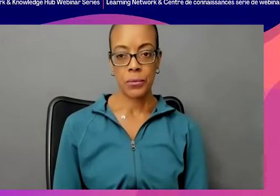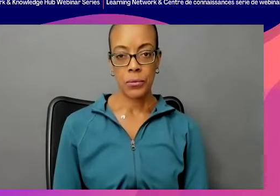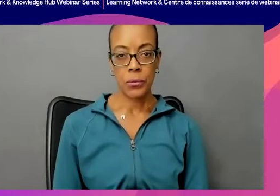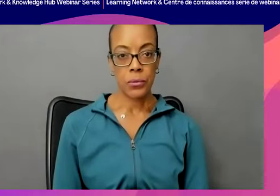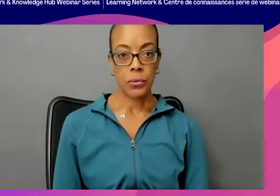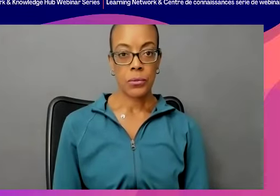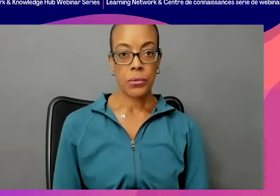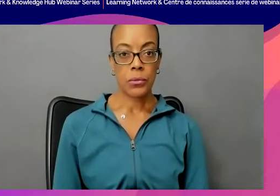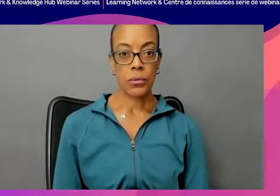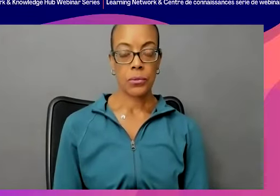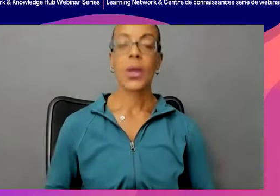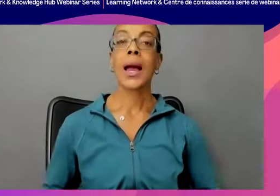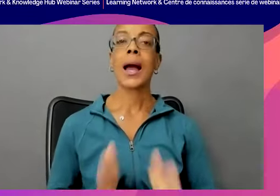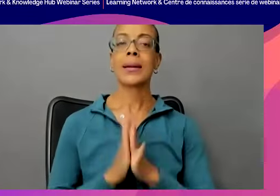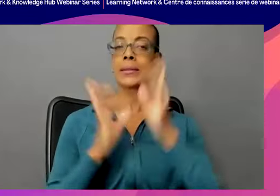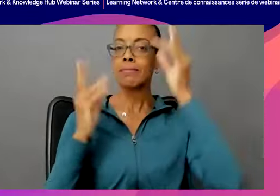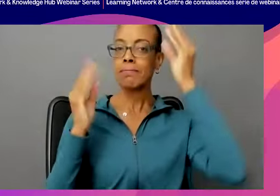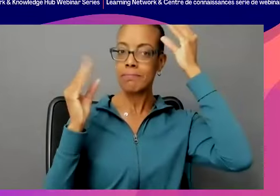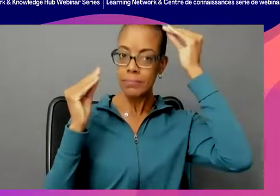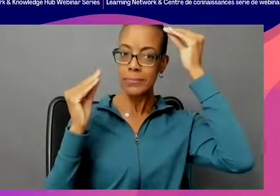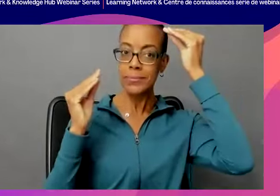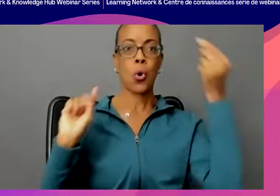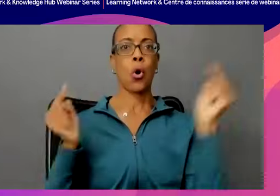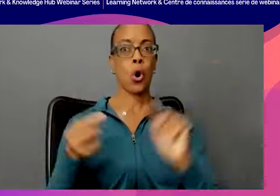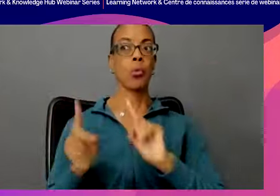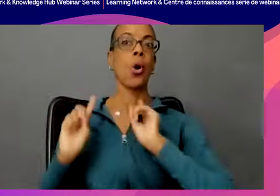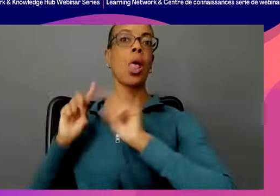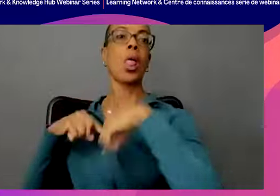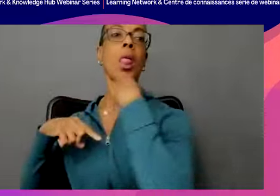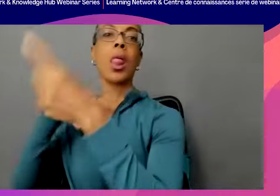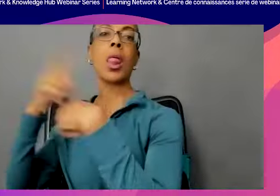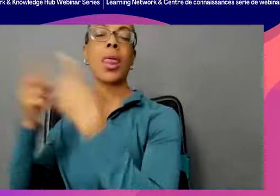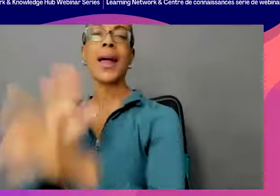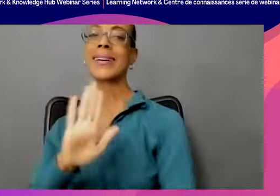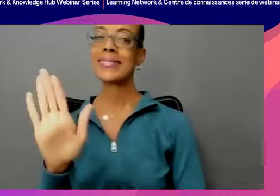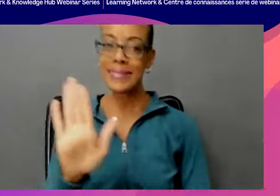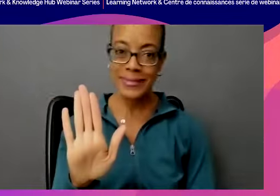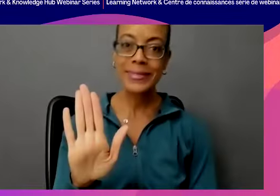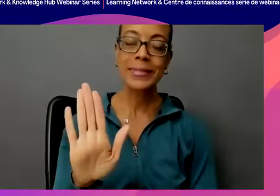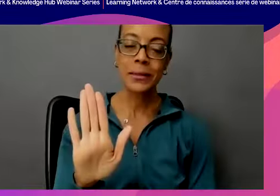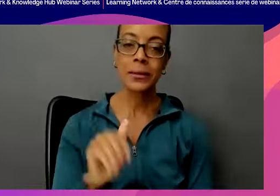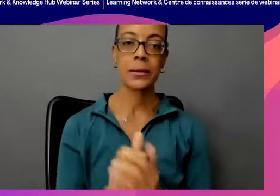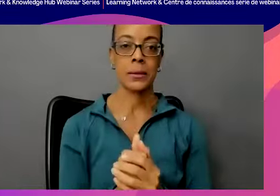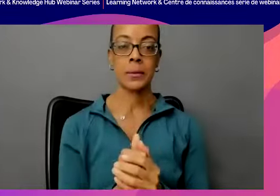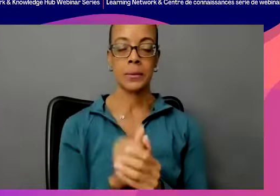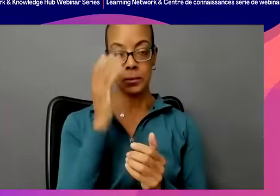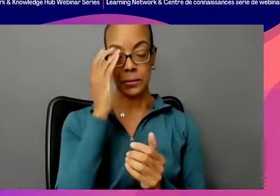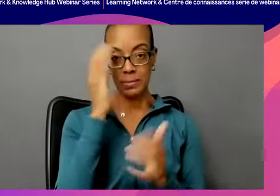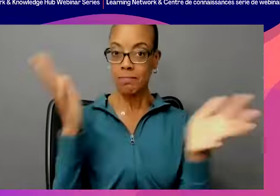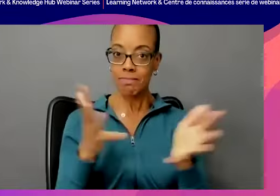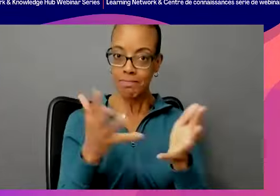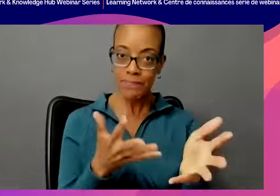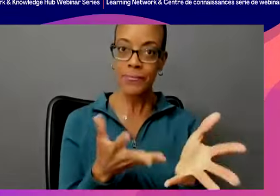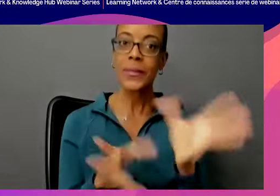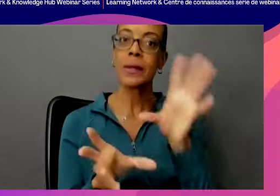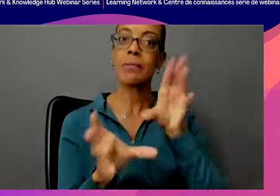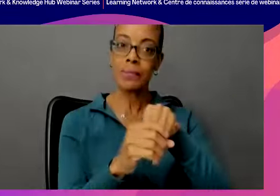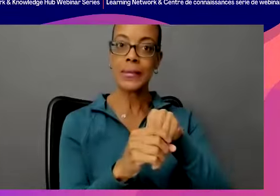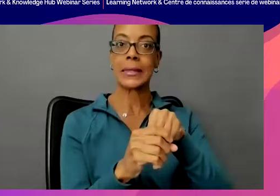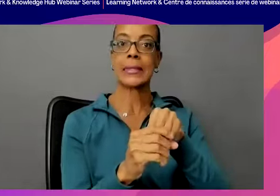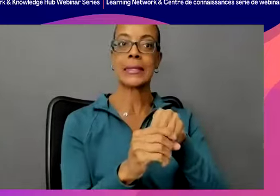We're asking you to consider the harms of reporting and encourage you to apply the lessons our participants have generated in your practice and